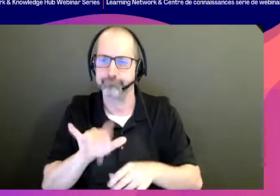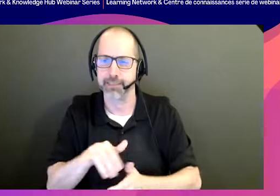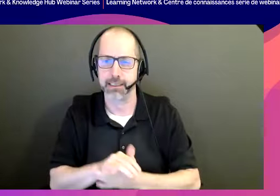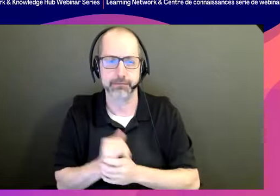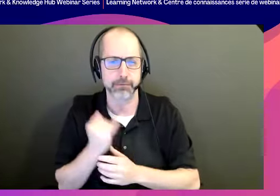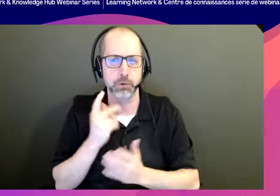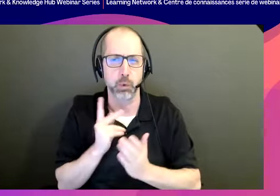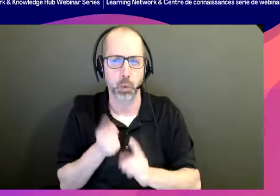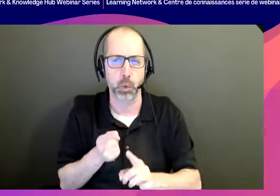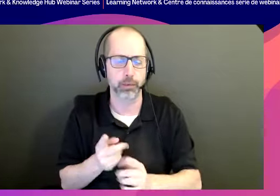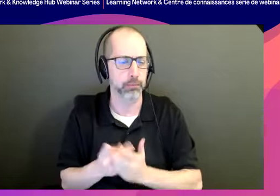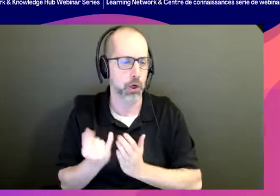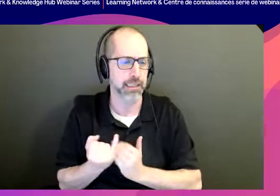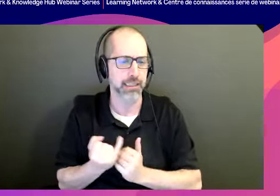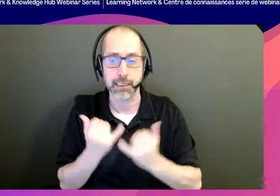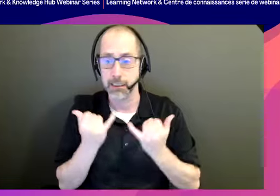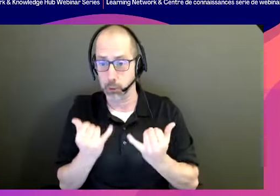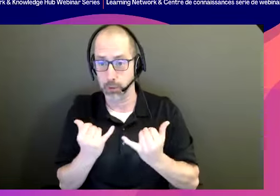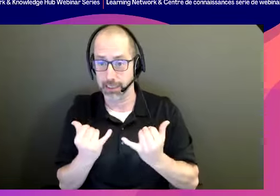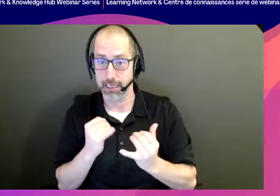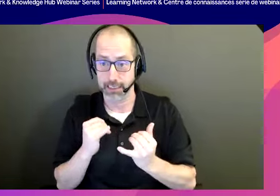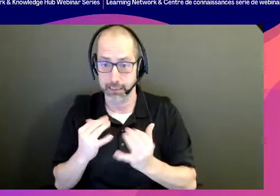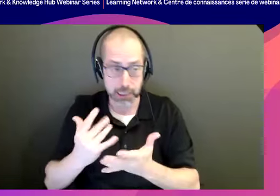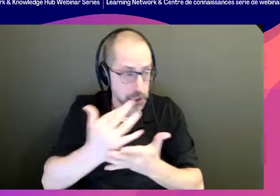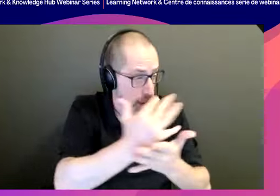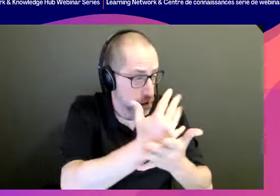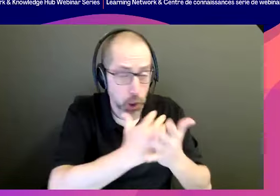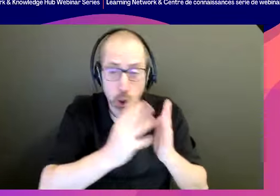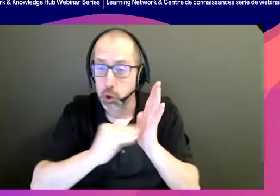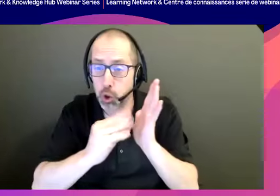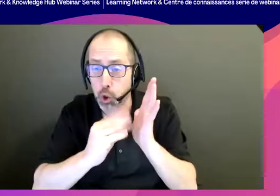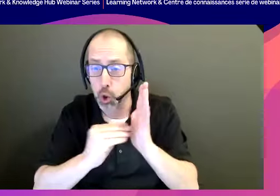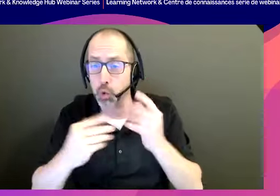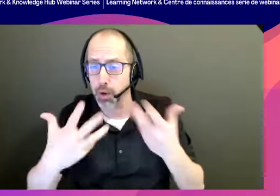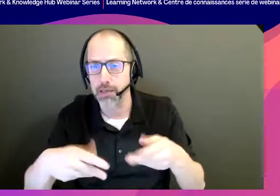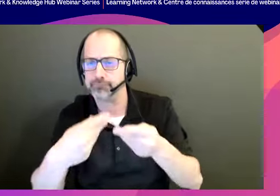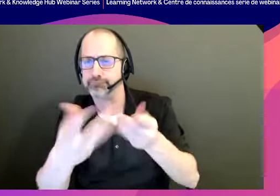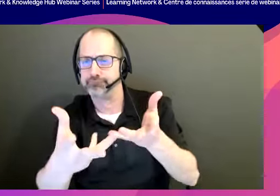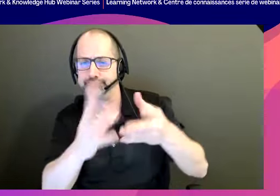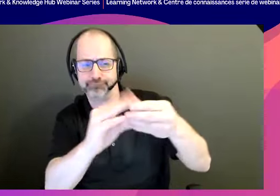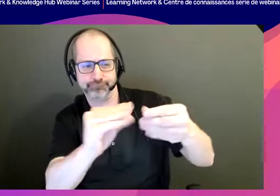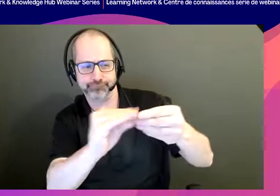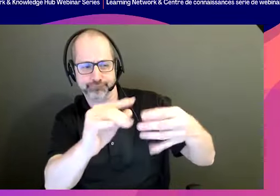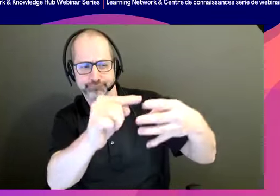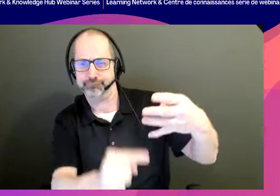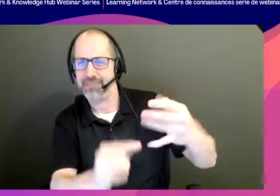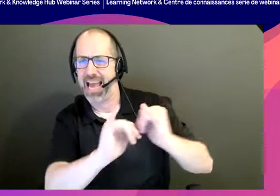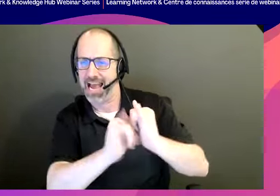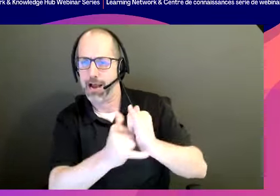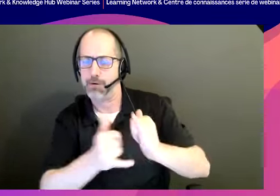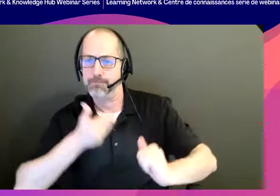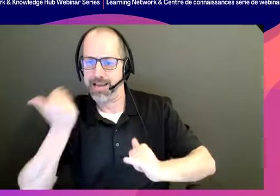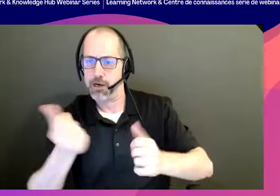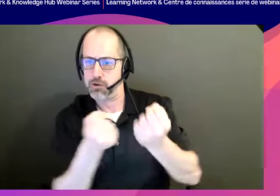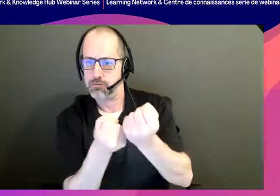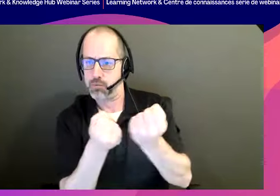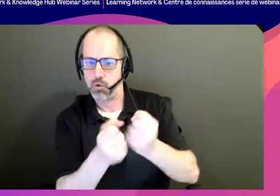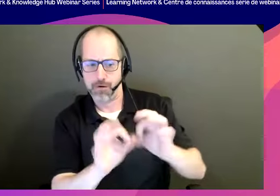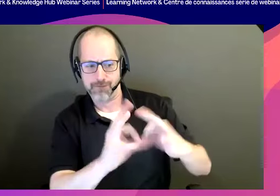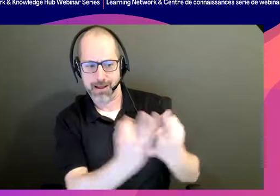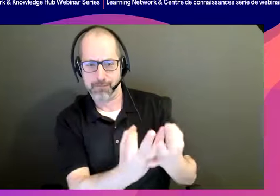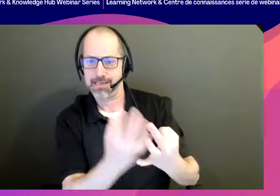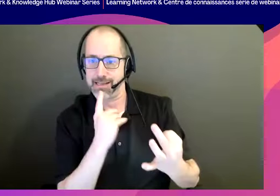The purpose of today is to share our learnings and present to you the scenarios of how to better support families and how we can apply these strategies